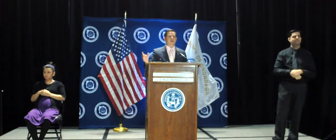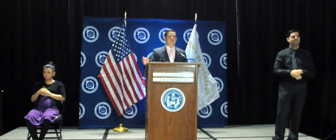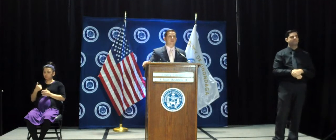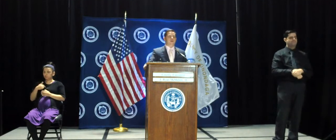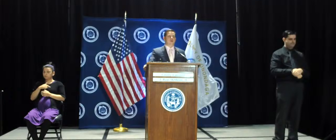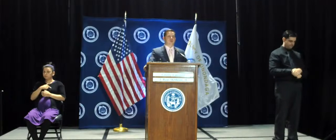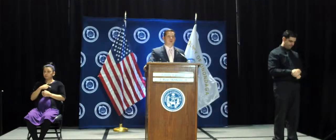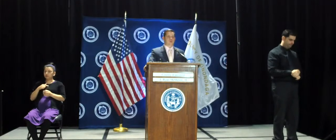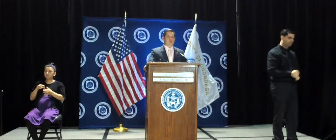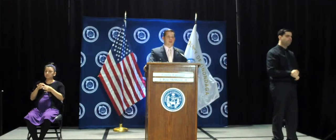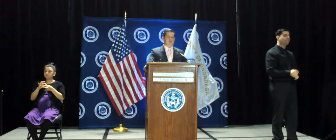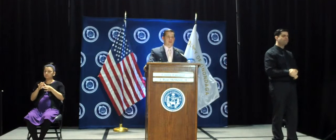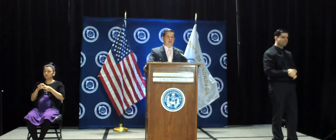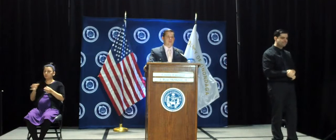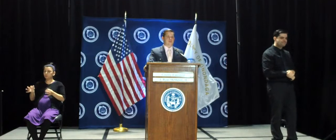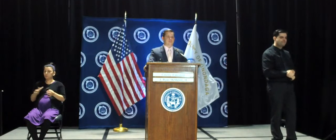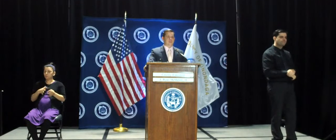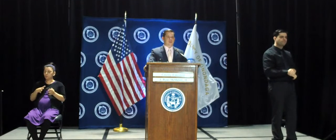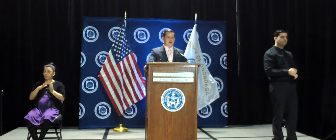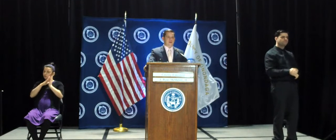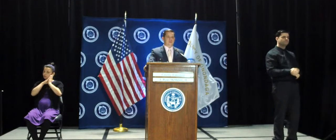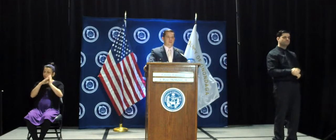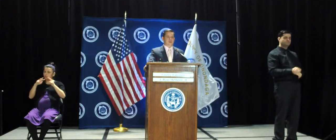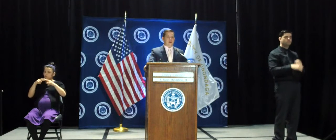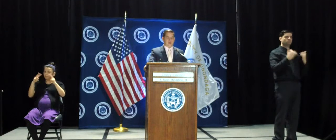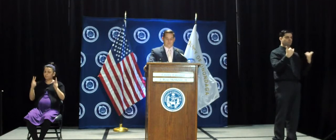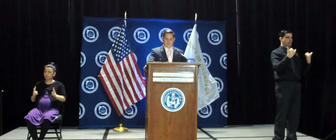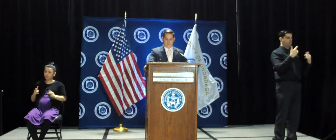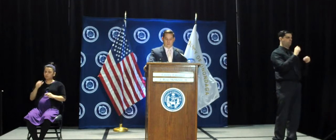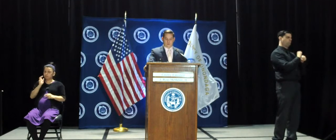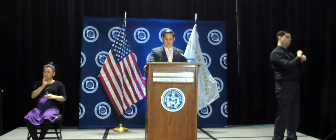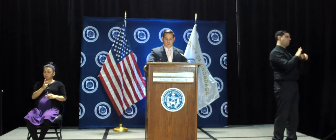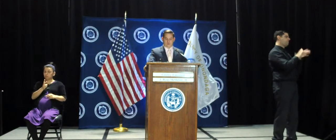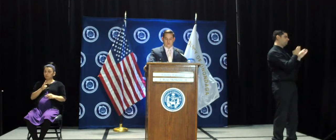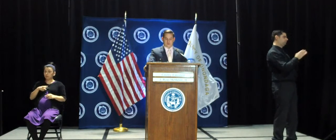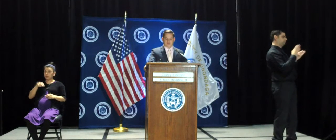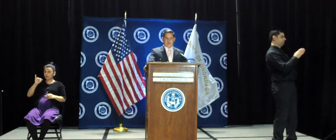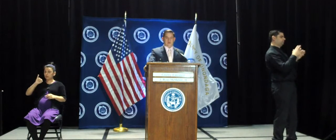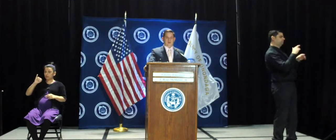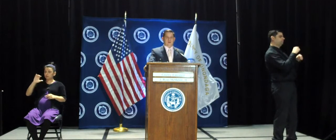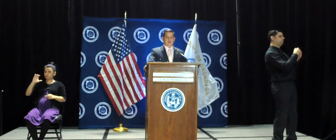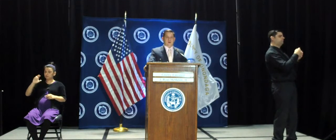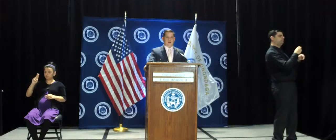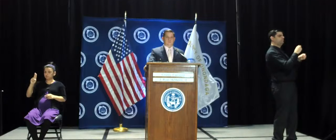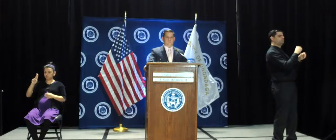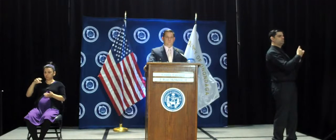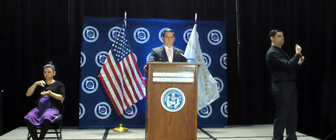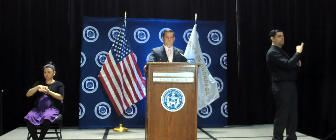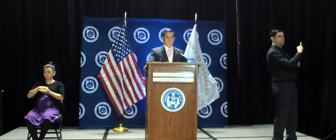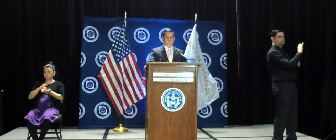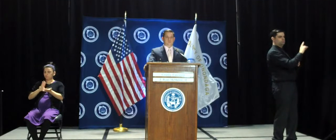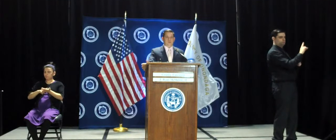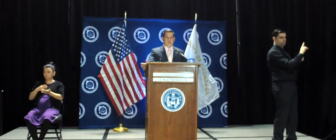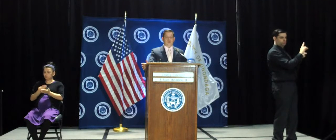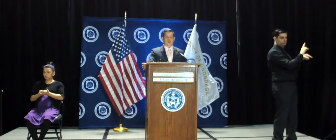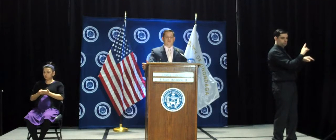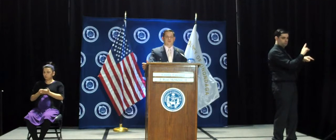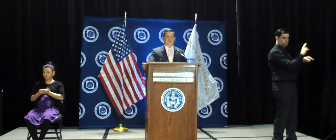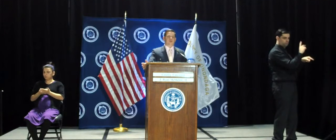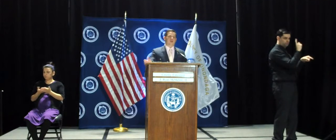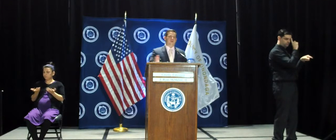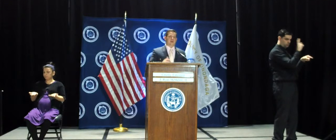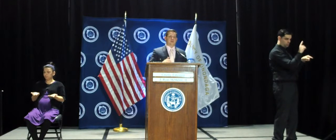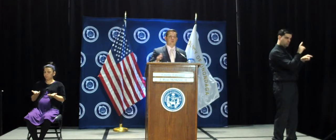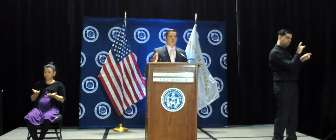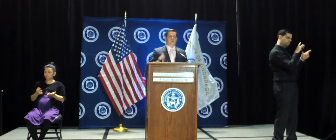ICU beds shows that that's something that we're seeing the increase,